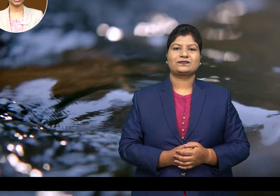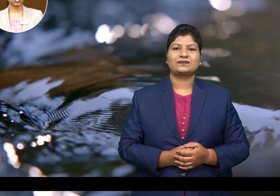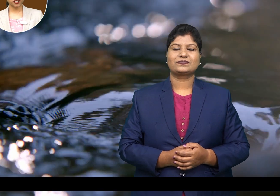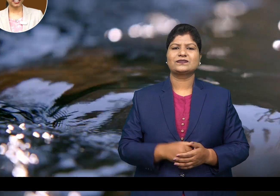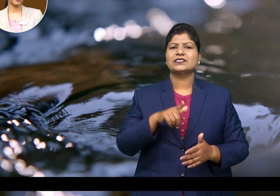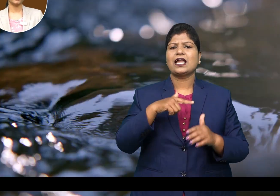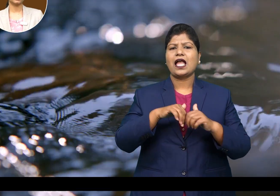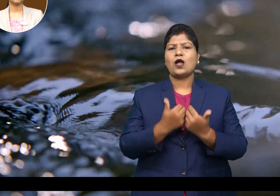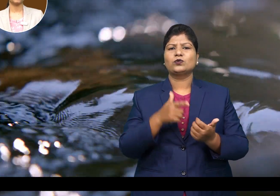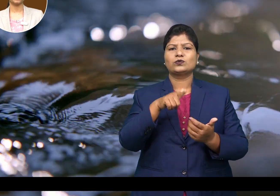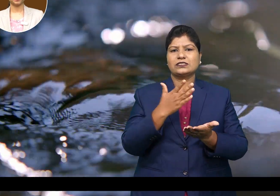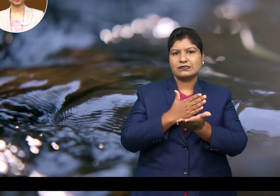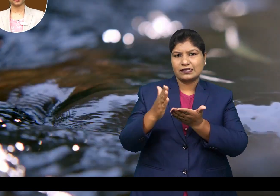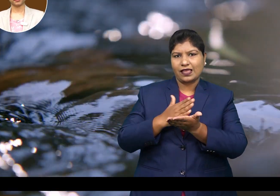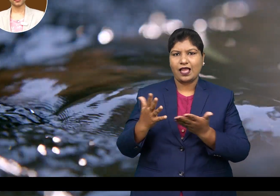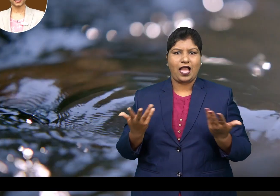How it is treated?